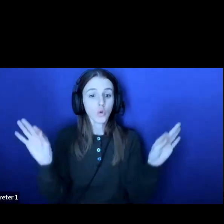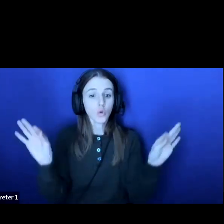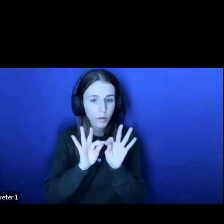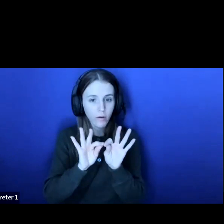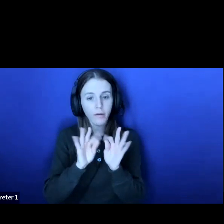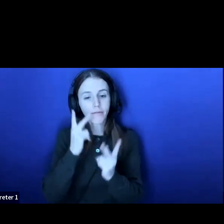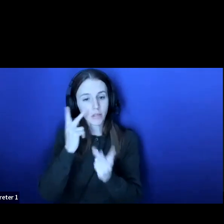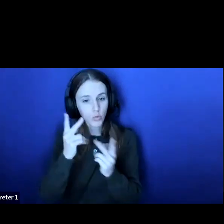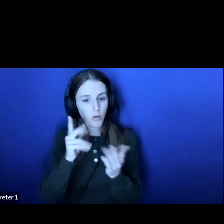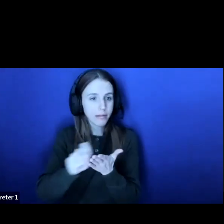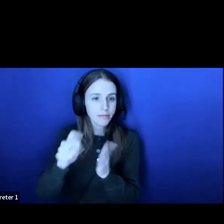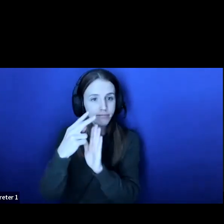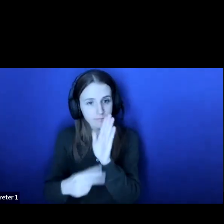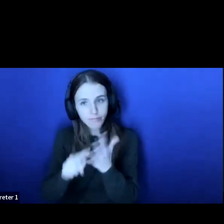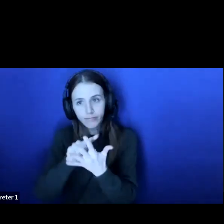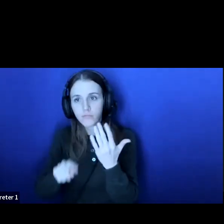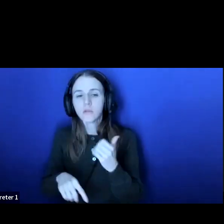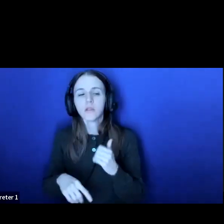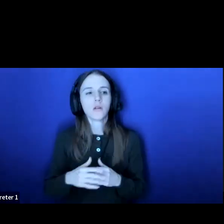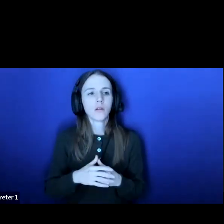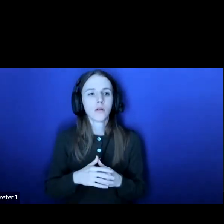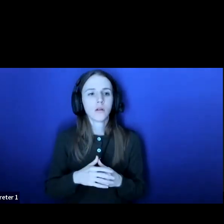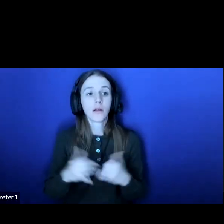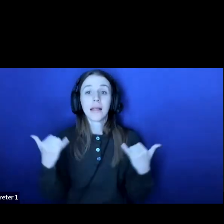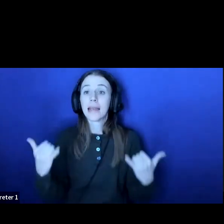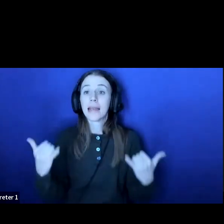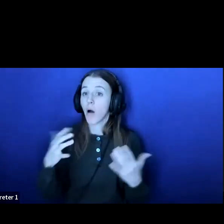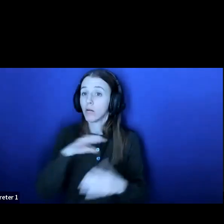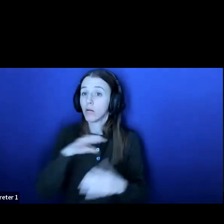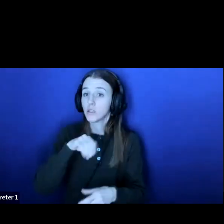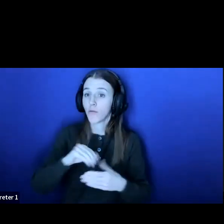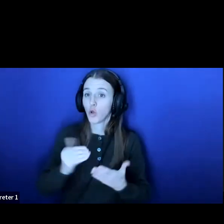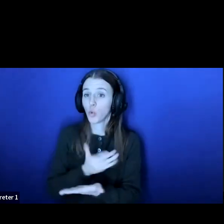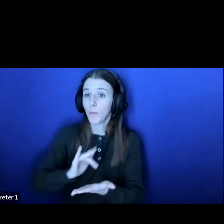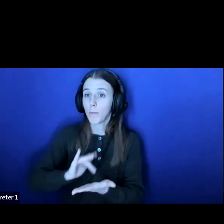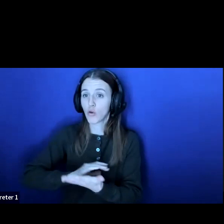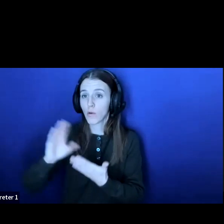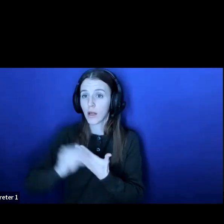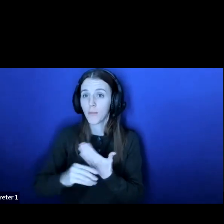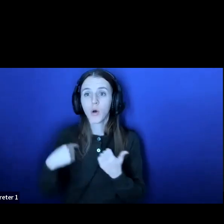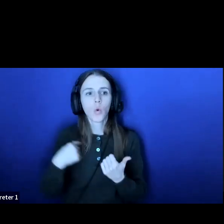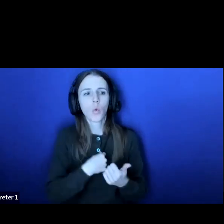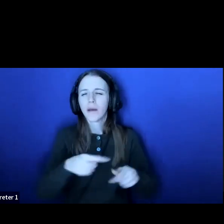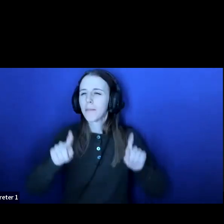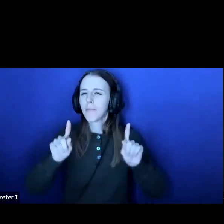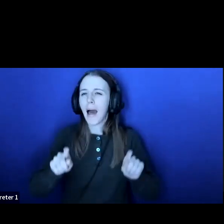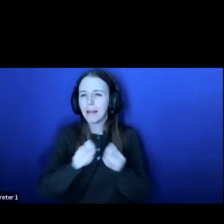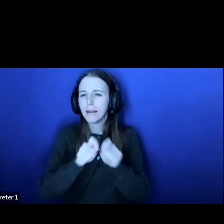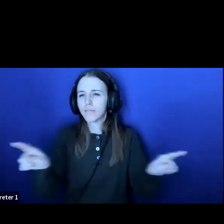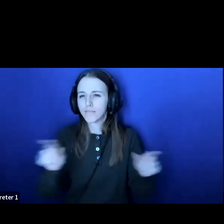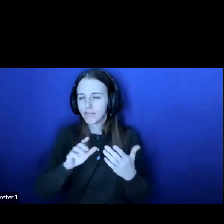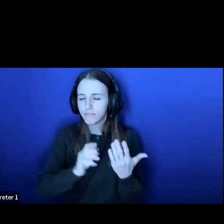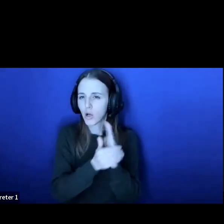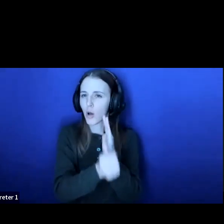thought that now the disability competencies are a part of the new medical curriculum. We piloted these competencies on the